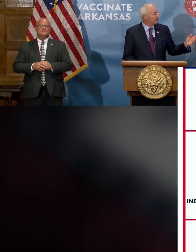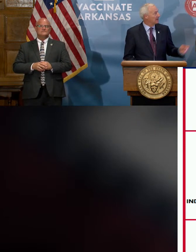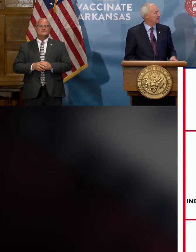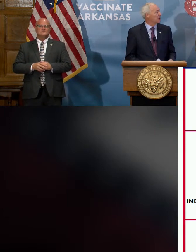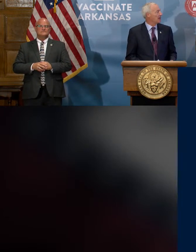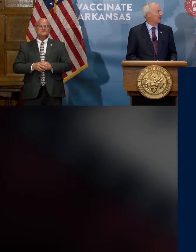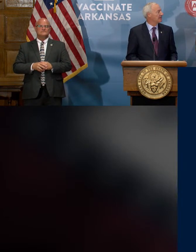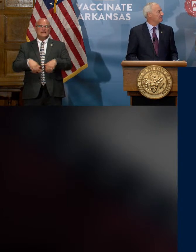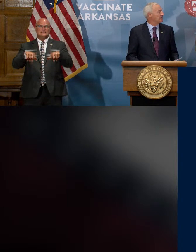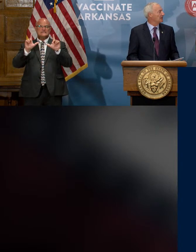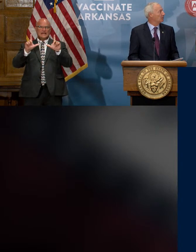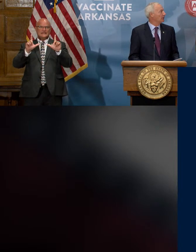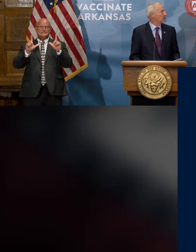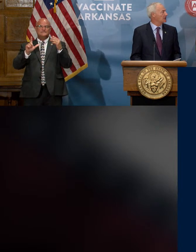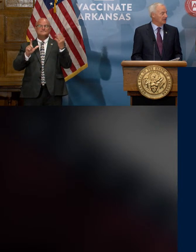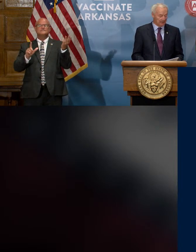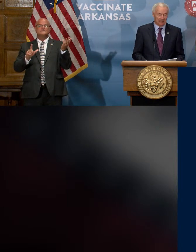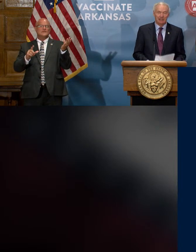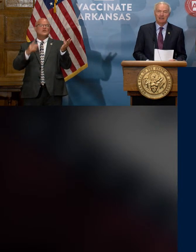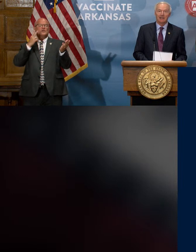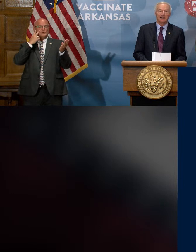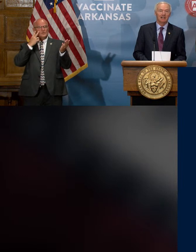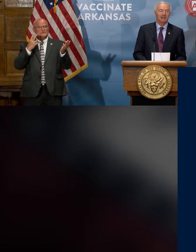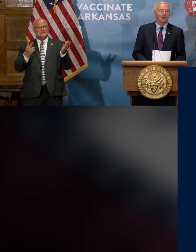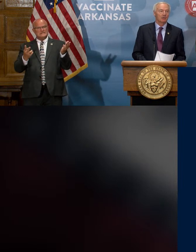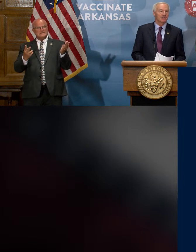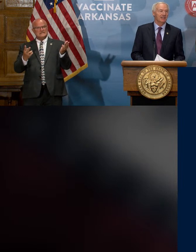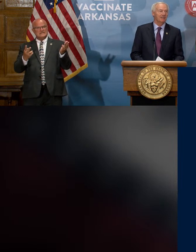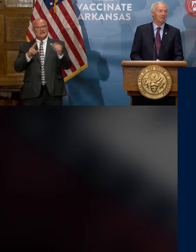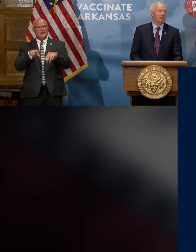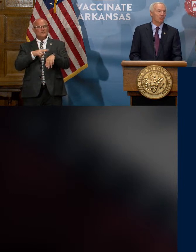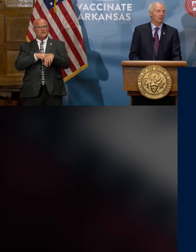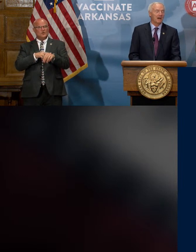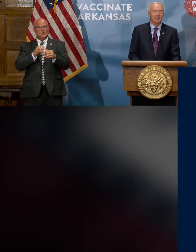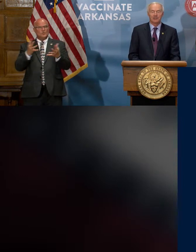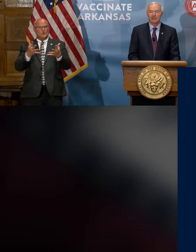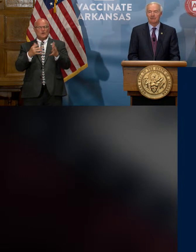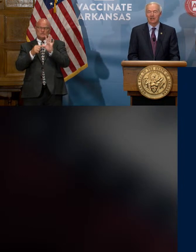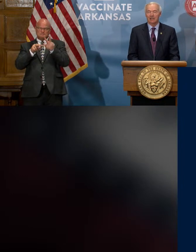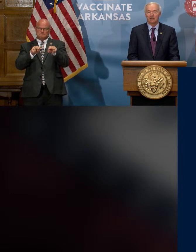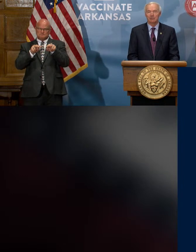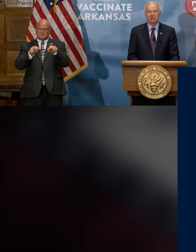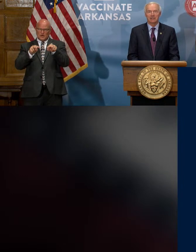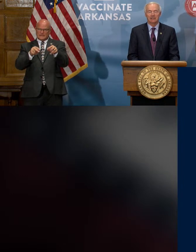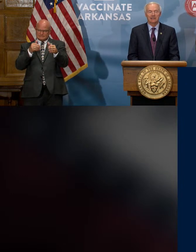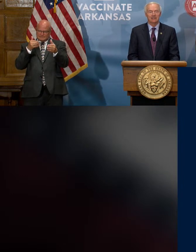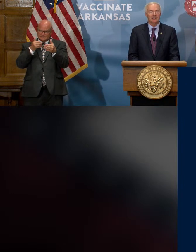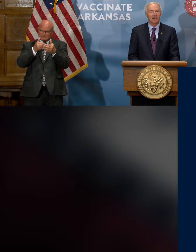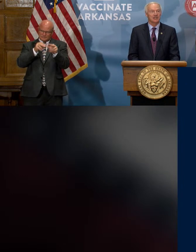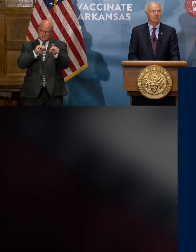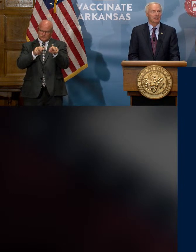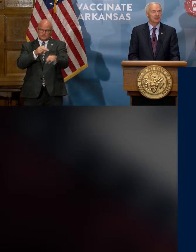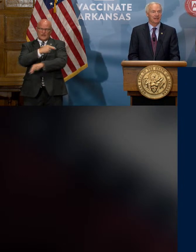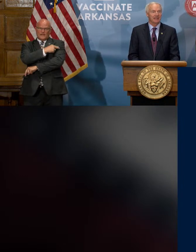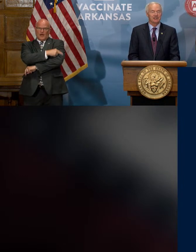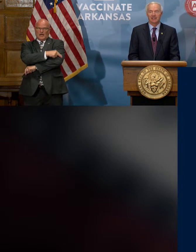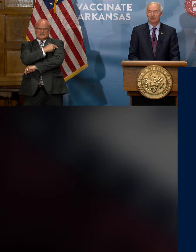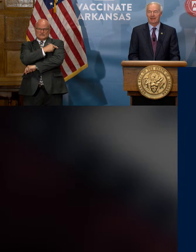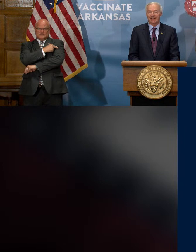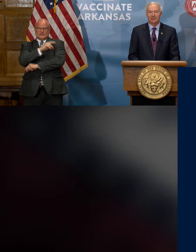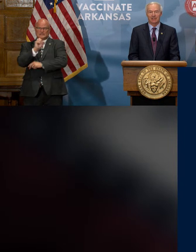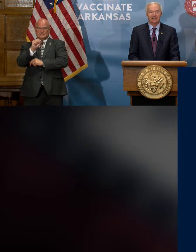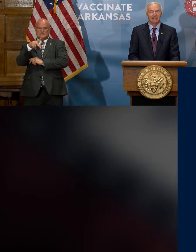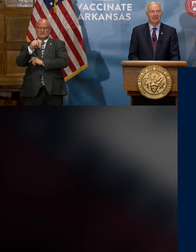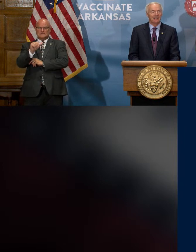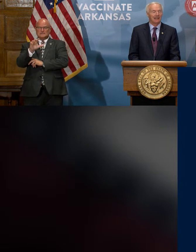If we go to the next slide, we'll see, of course, what we're monitoring very closely is the hospital space